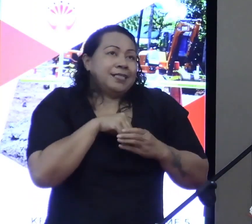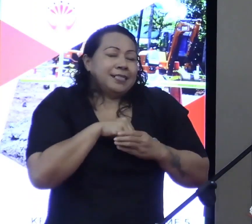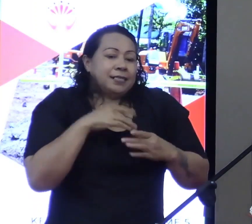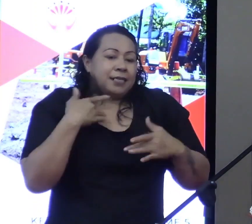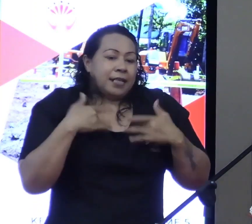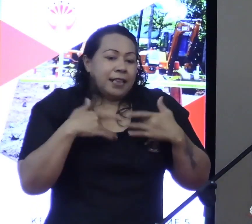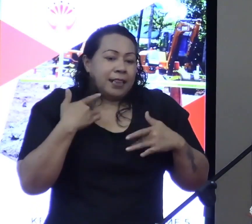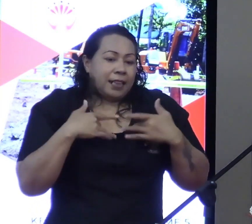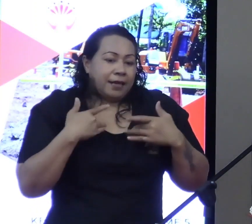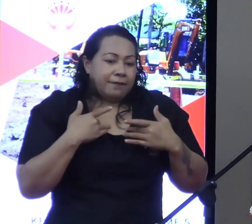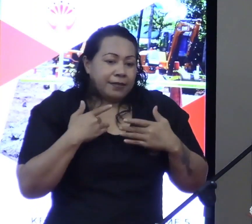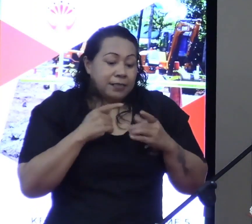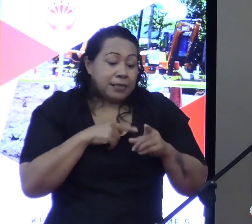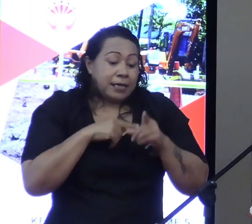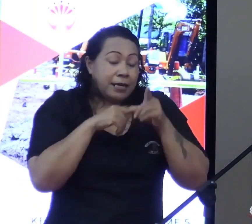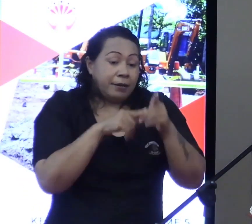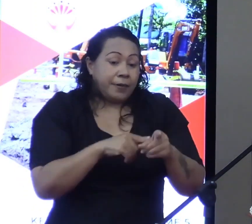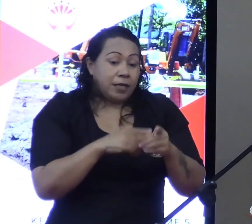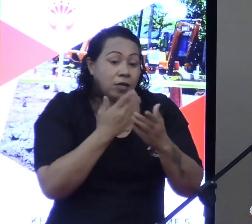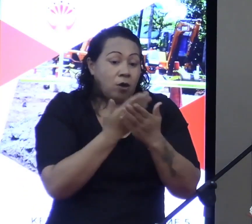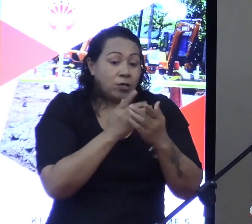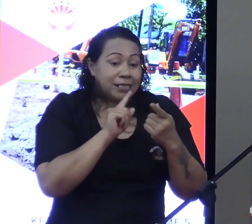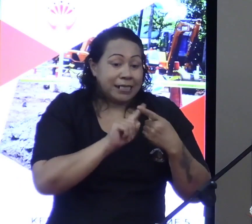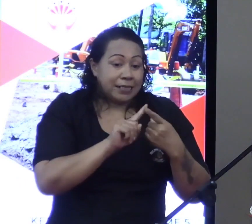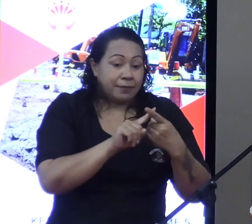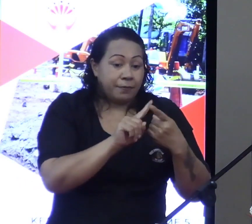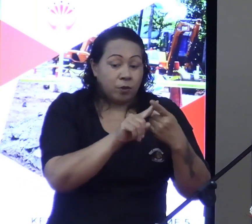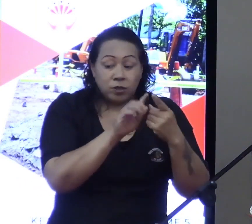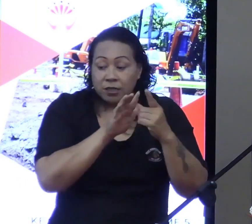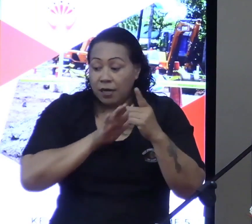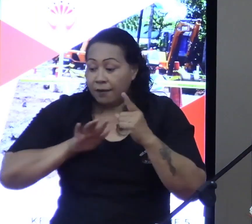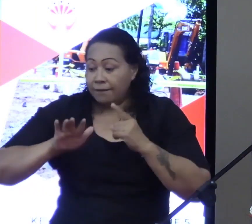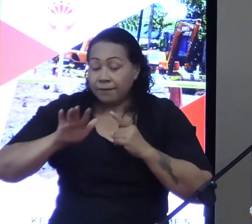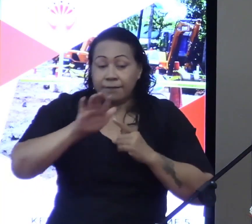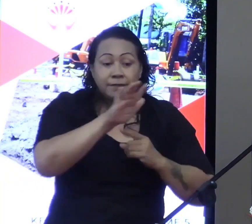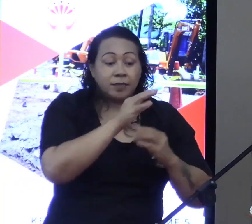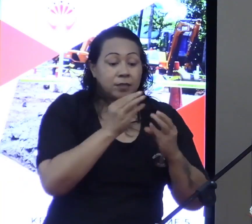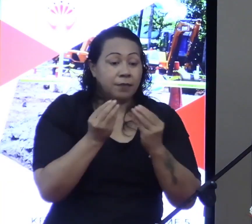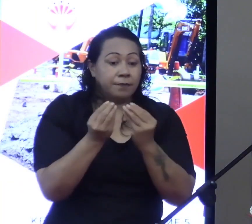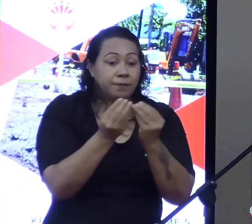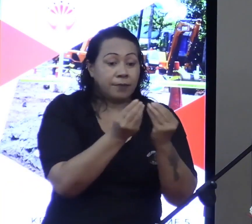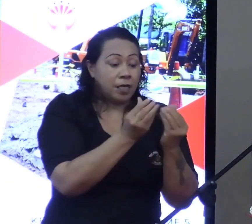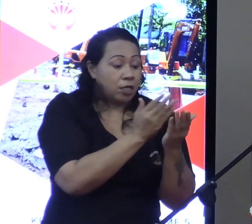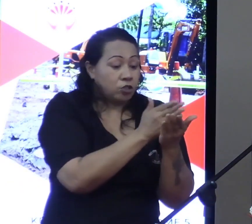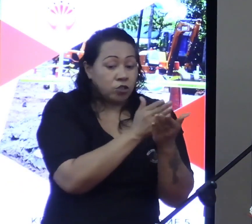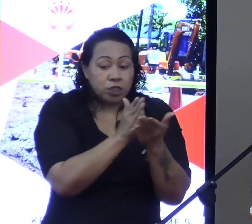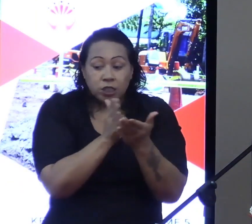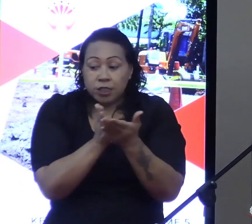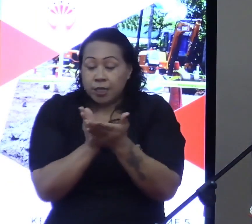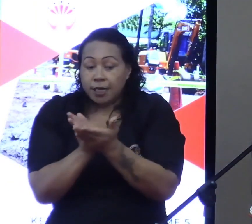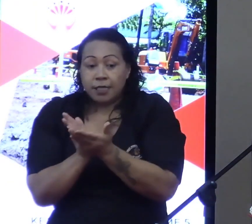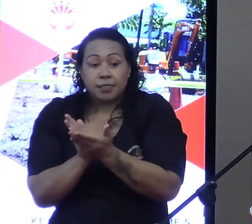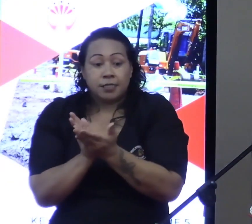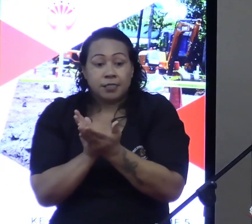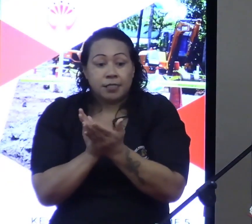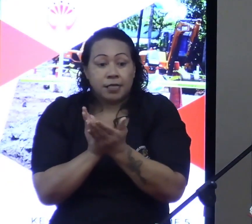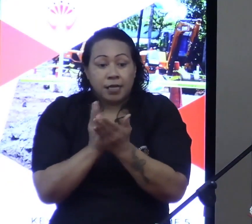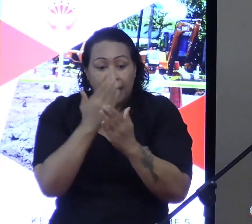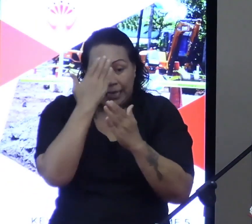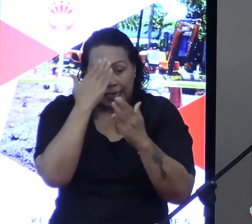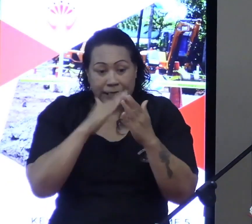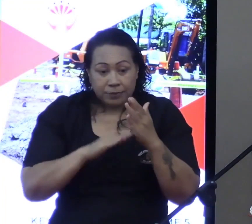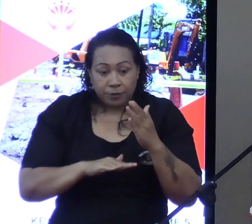being a sustainable and diversified economy that promotes shared prosperity for